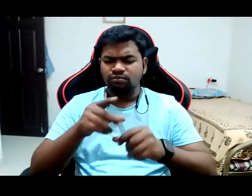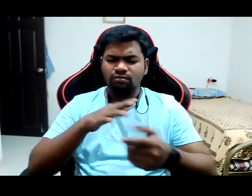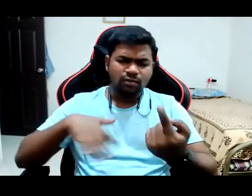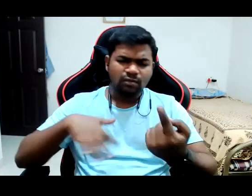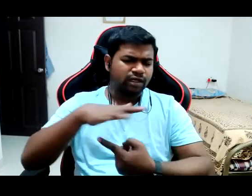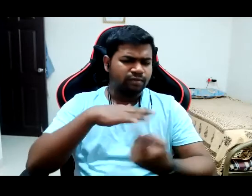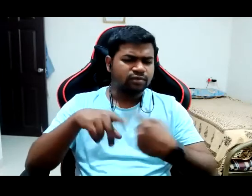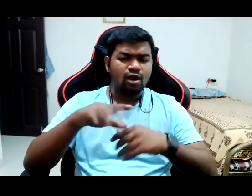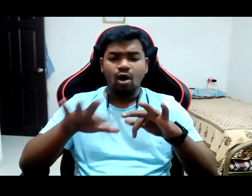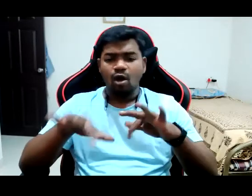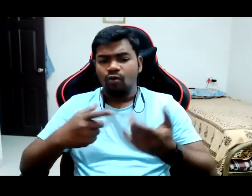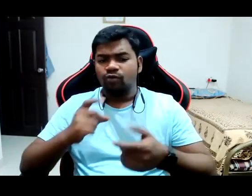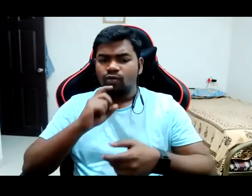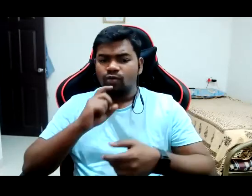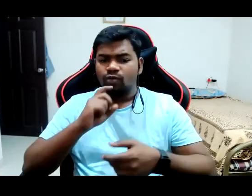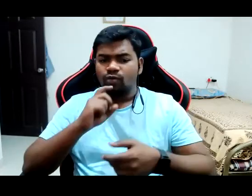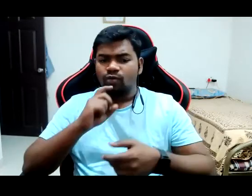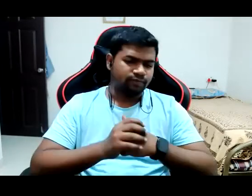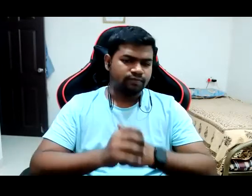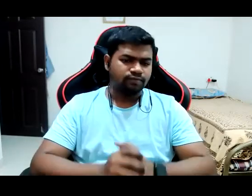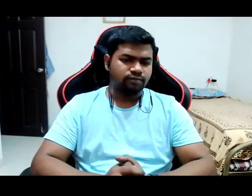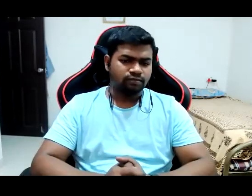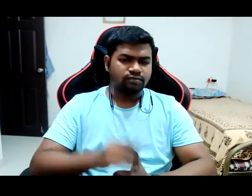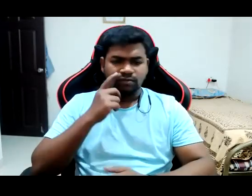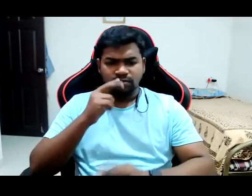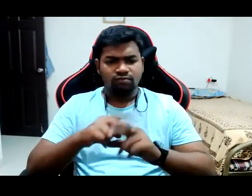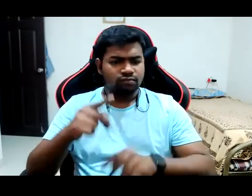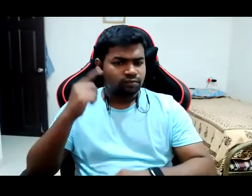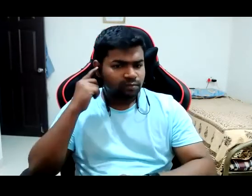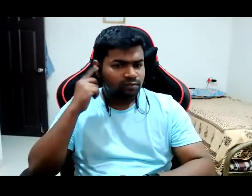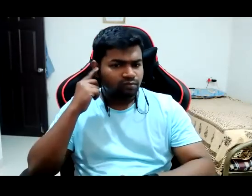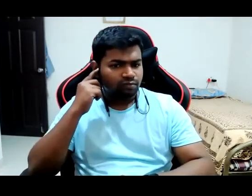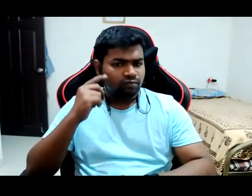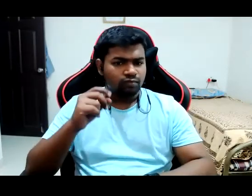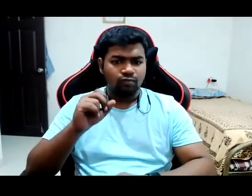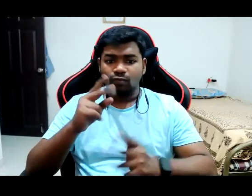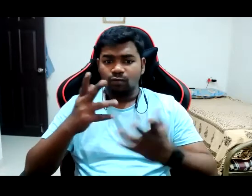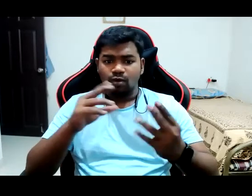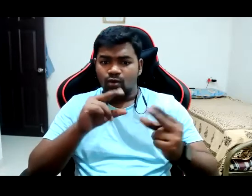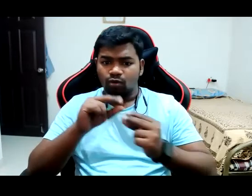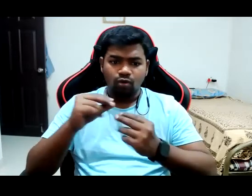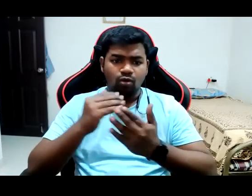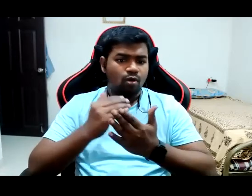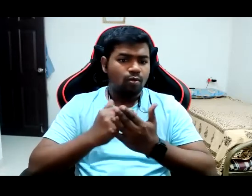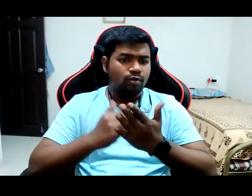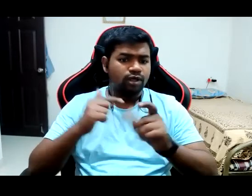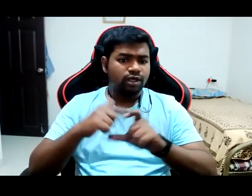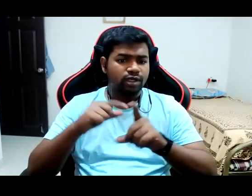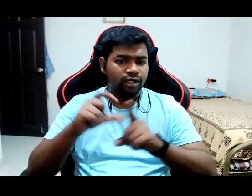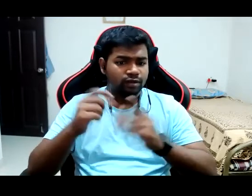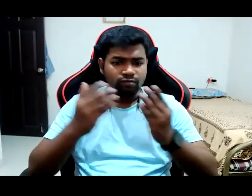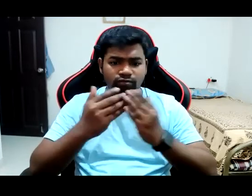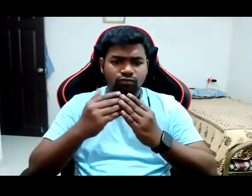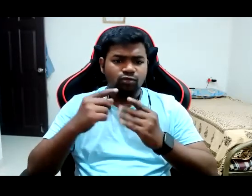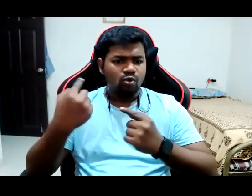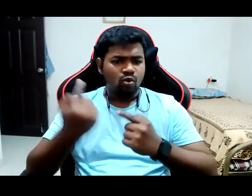you pitch it. Yeah. You make it sound as if, oh, when I talk about education, education is not just rote learning or